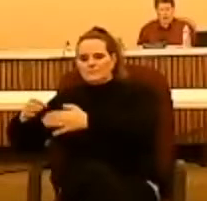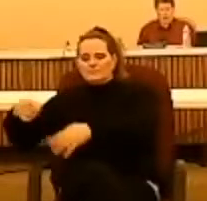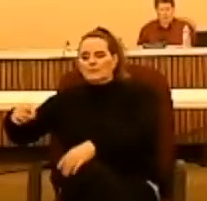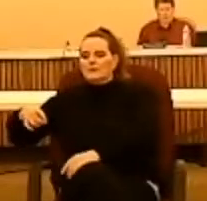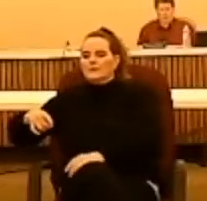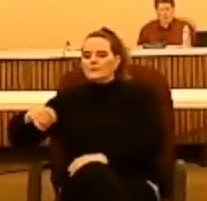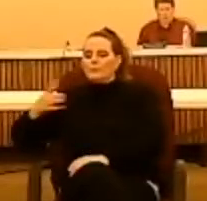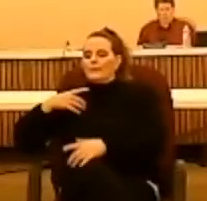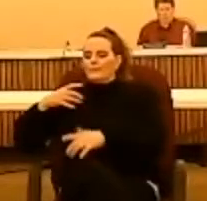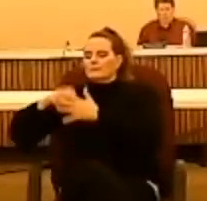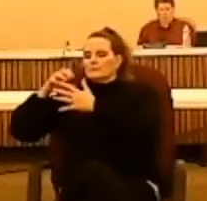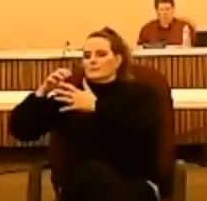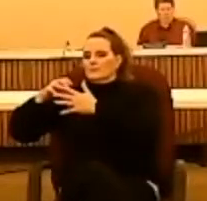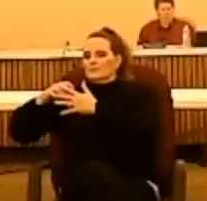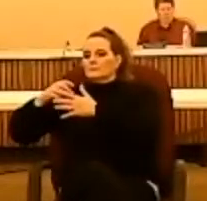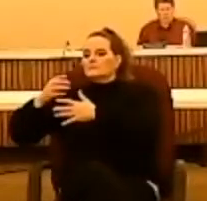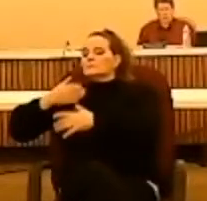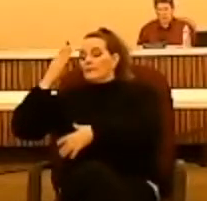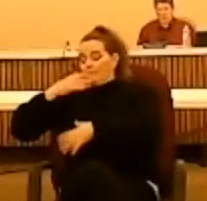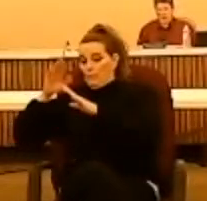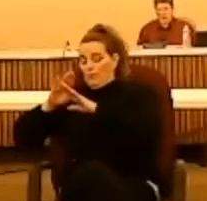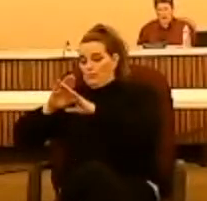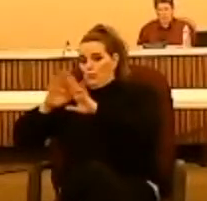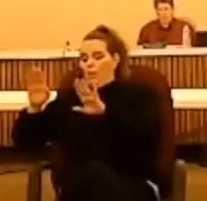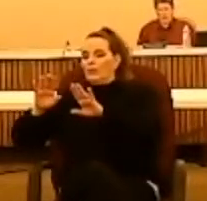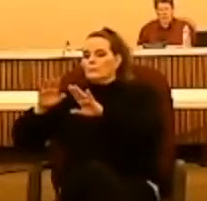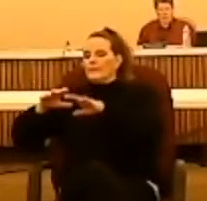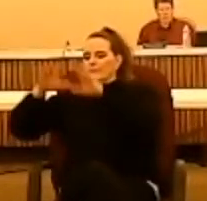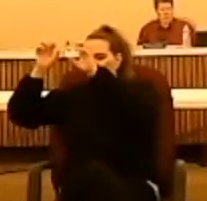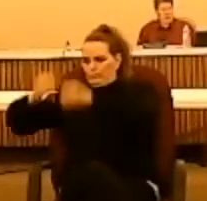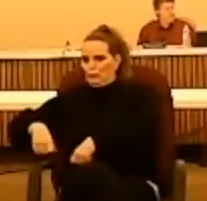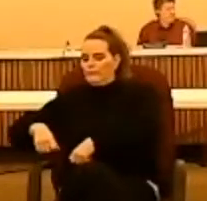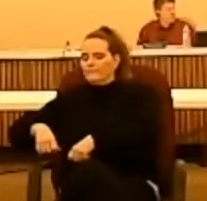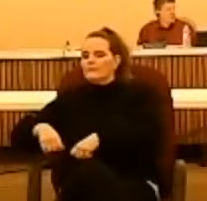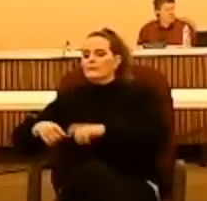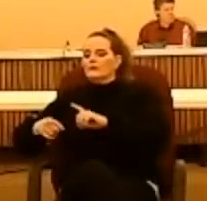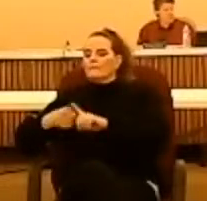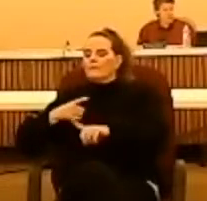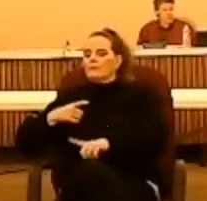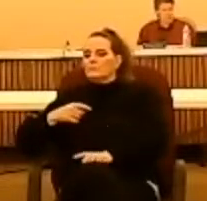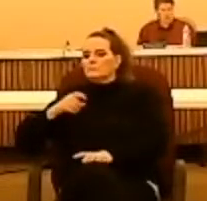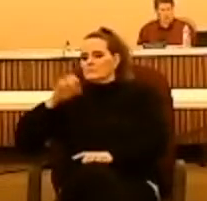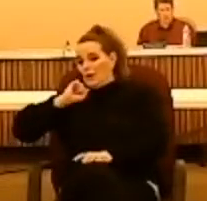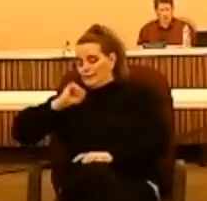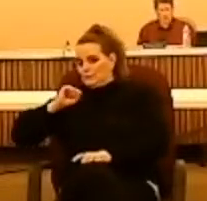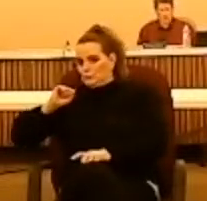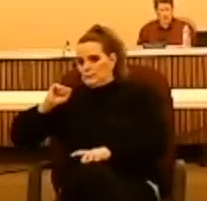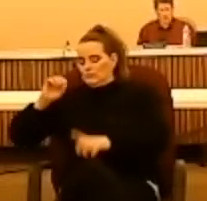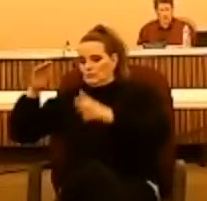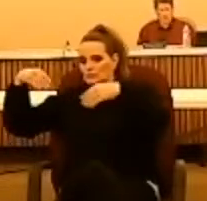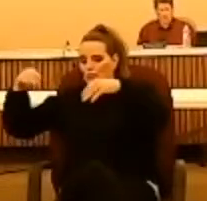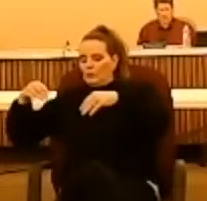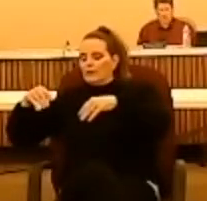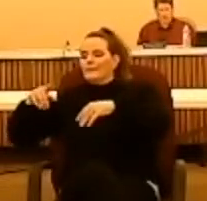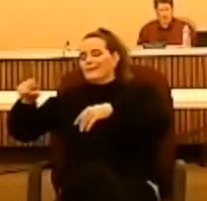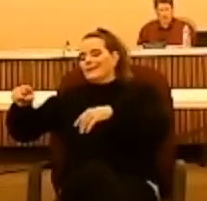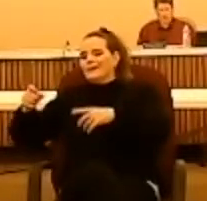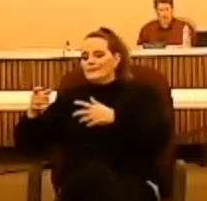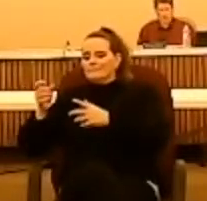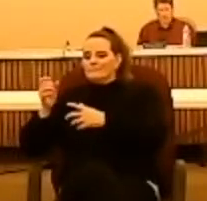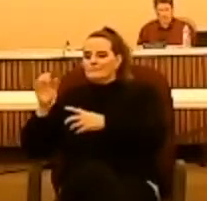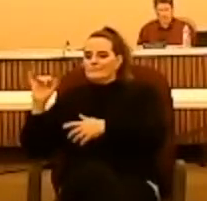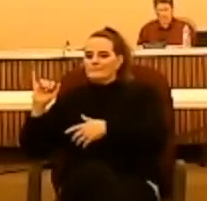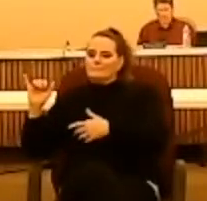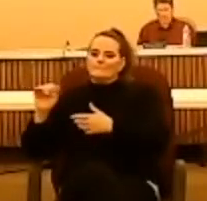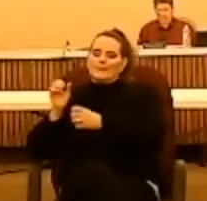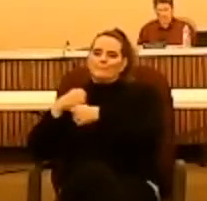wall off of the Three Sisters ice cream shop and essentially turn it into a kind of a